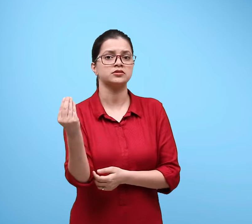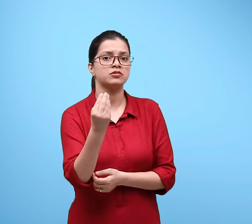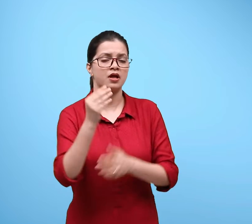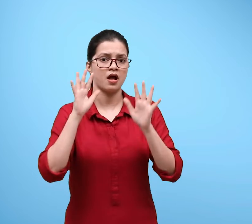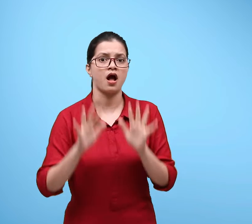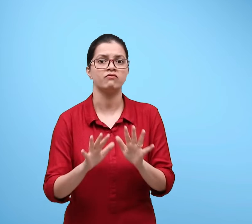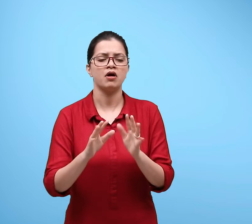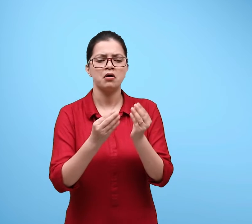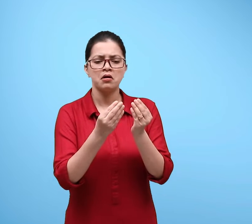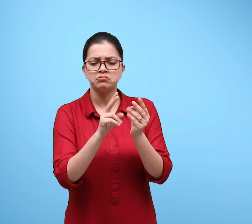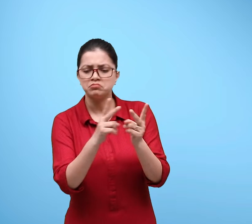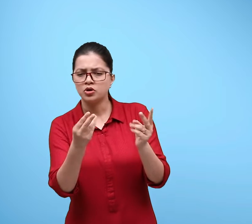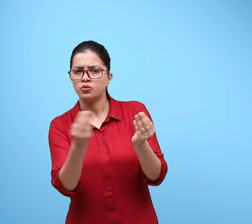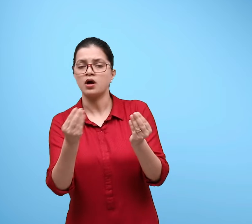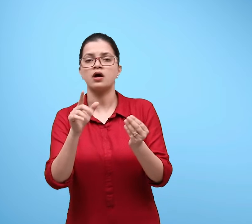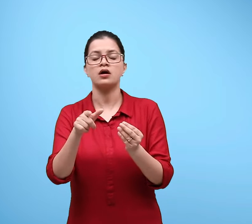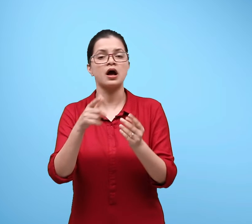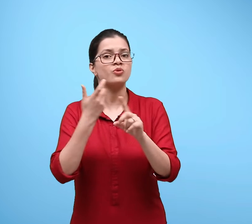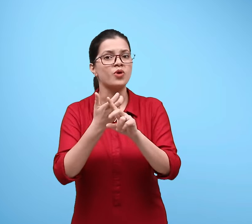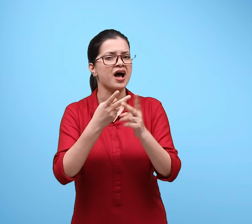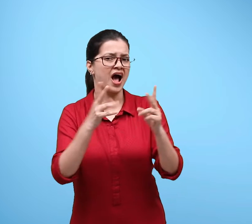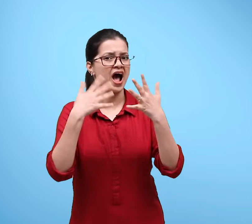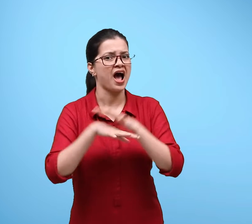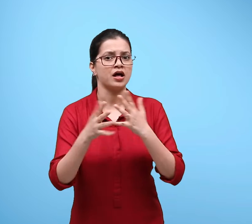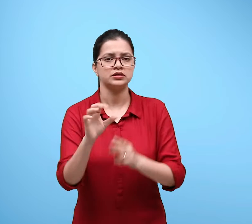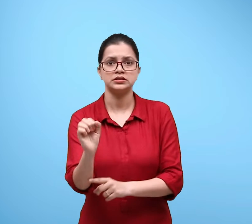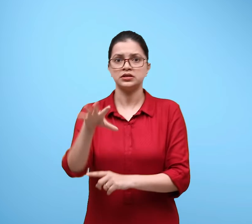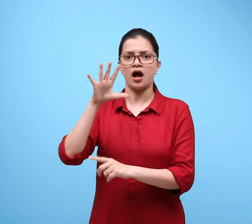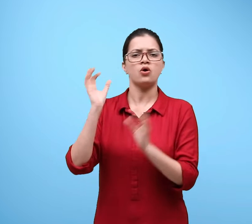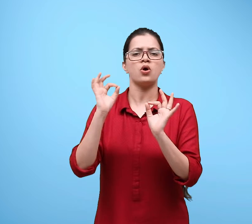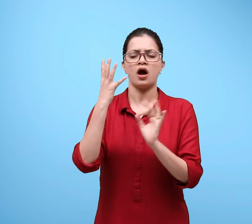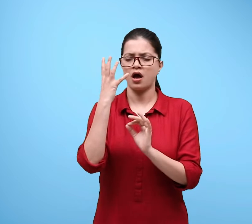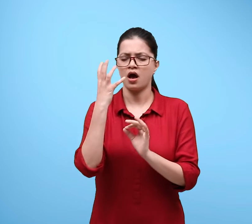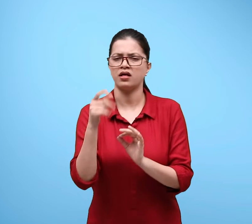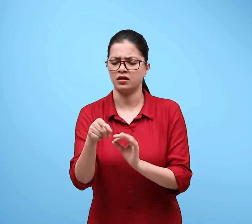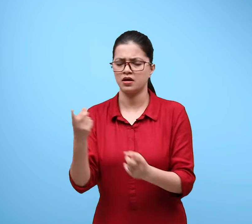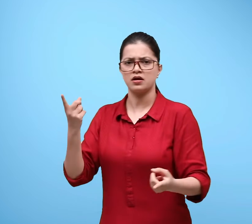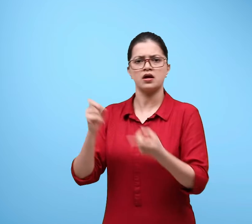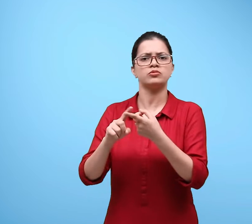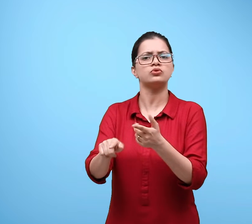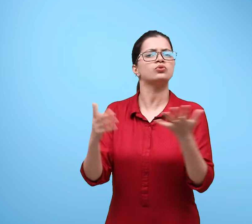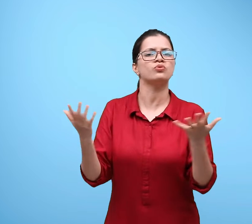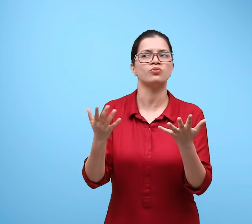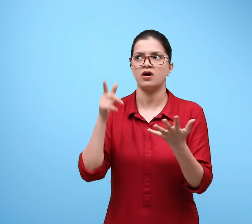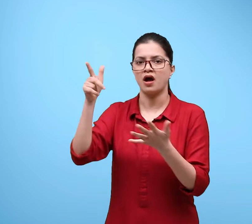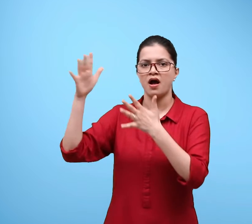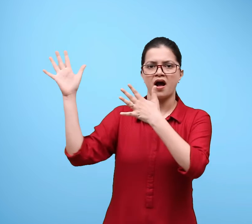Some metals often lose their shine and appear dull because of the action of air and moisture on